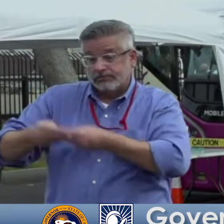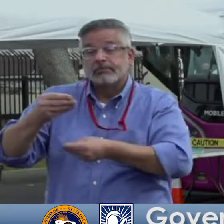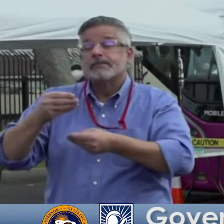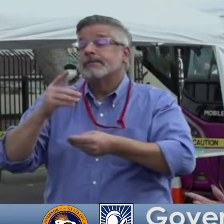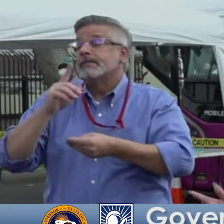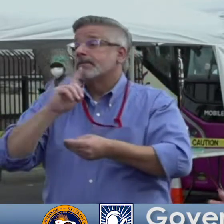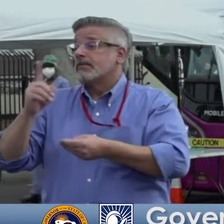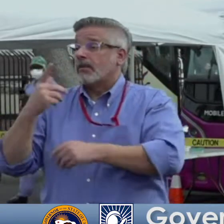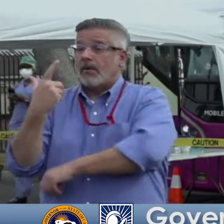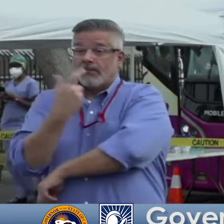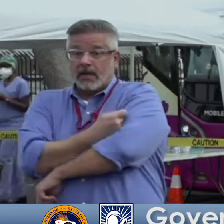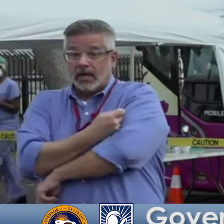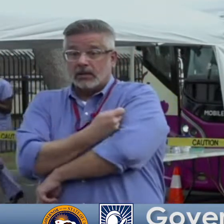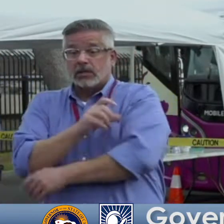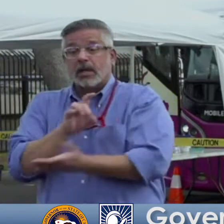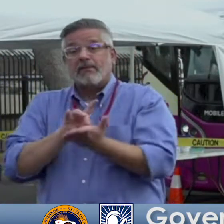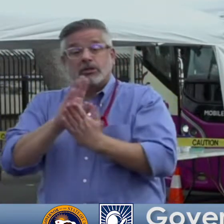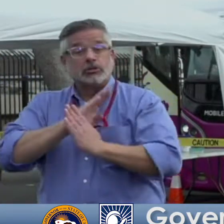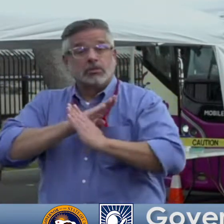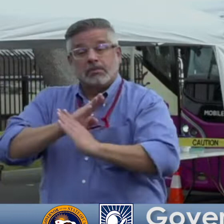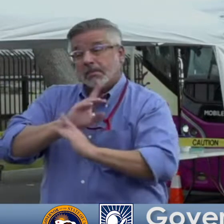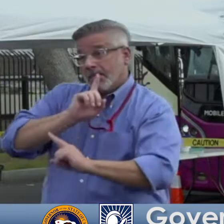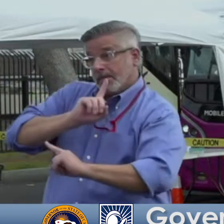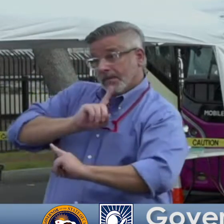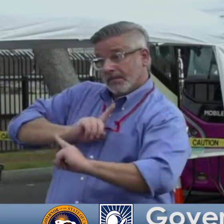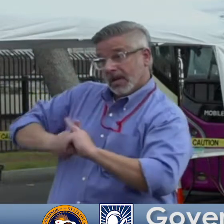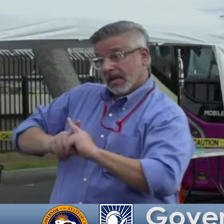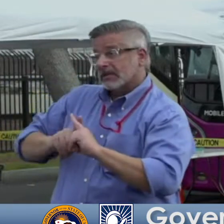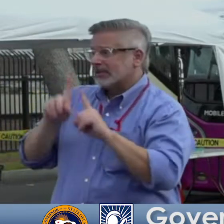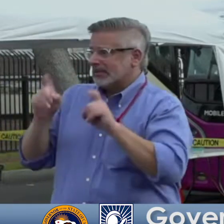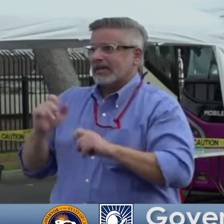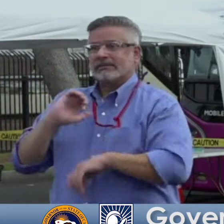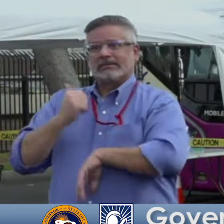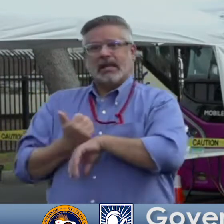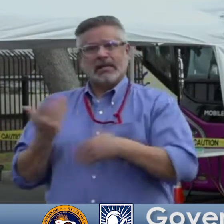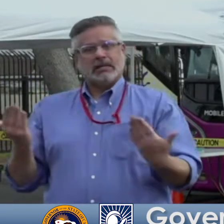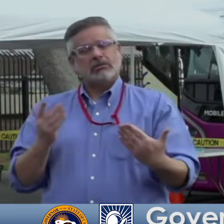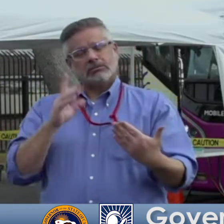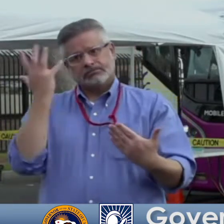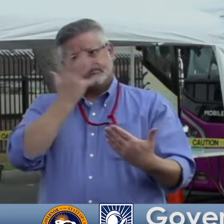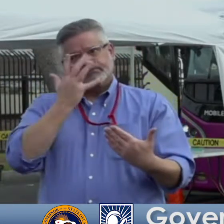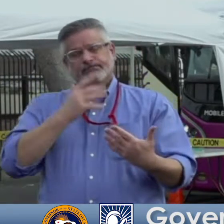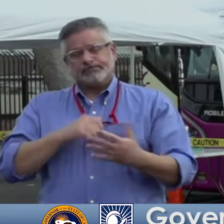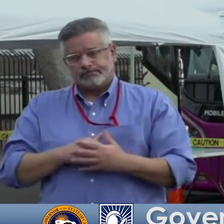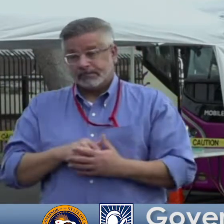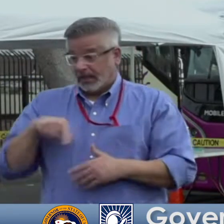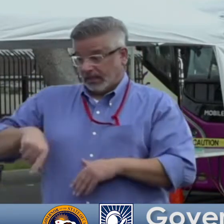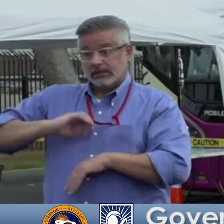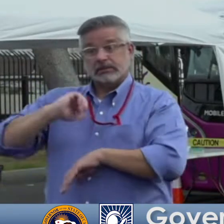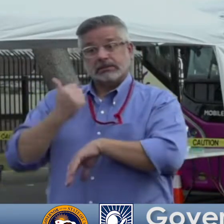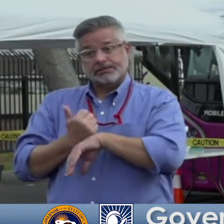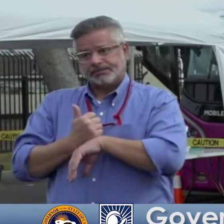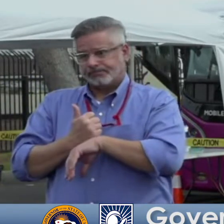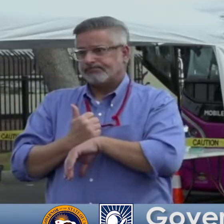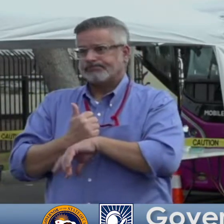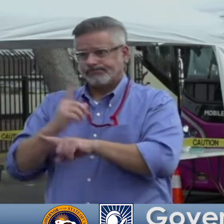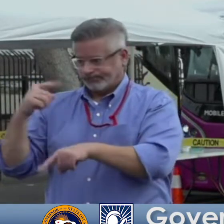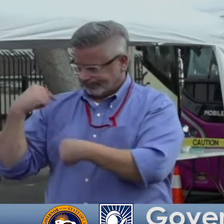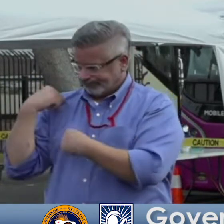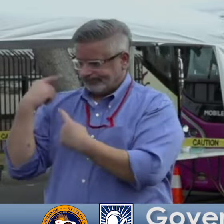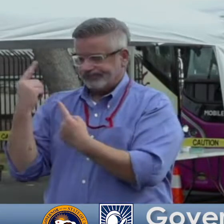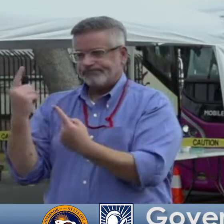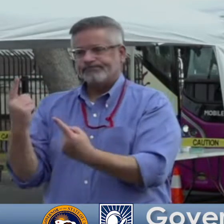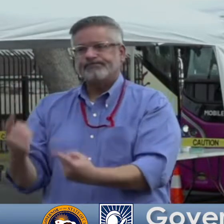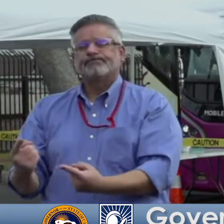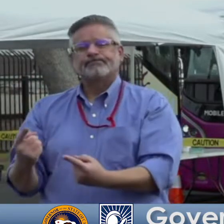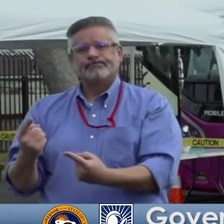the vaccination clinics, and test sites like the one we're all at today. This site has been a fixture in Paramount